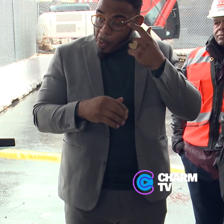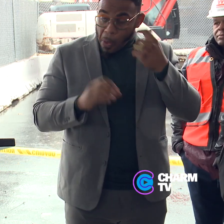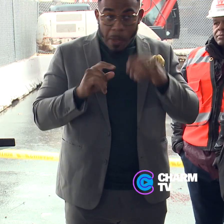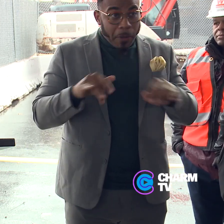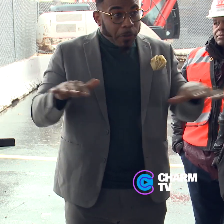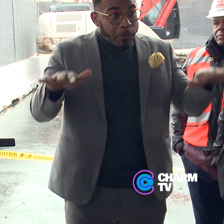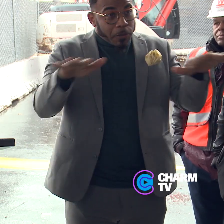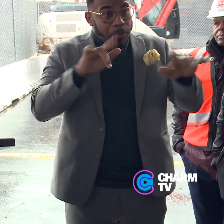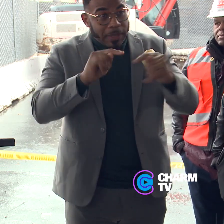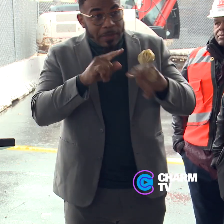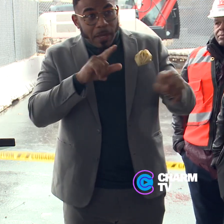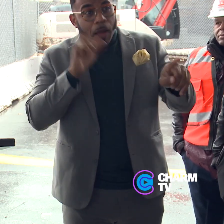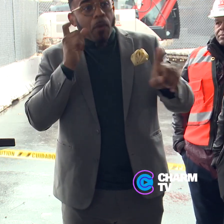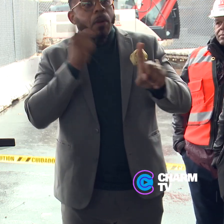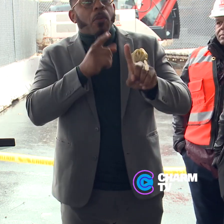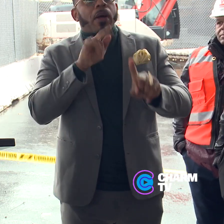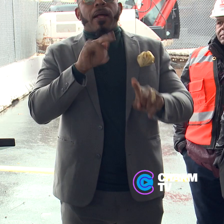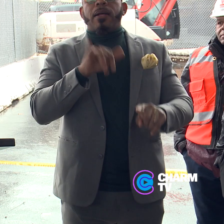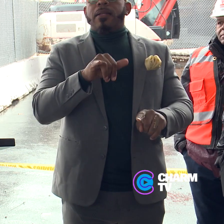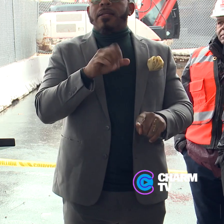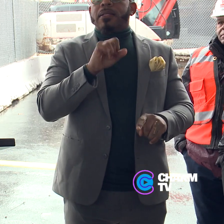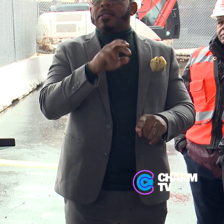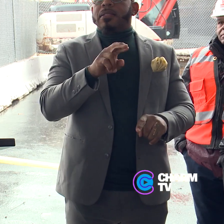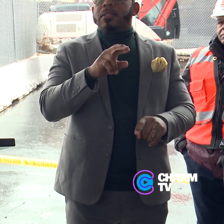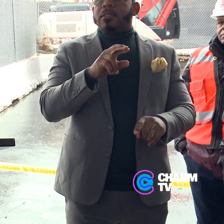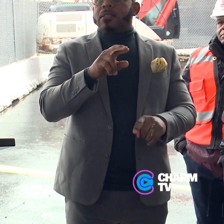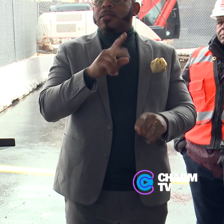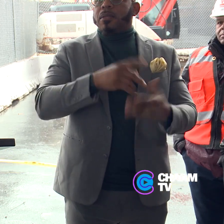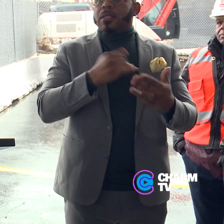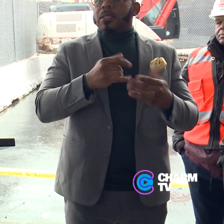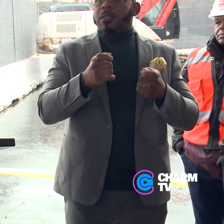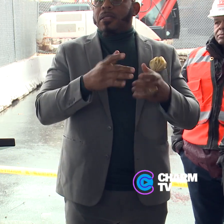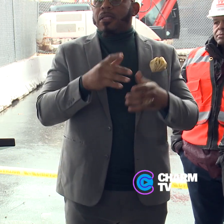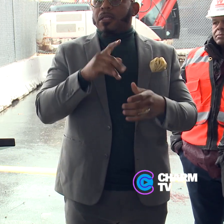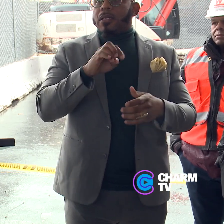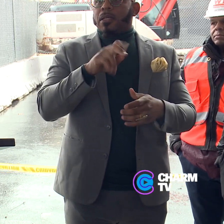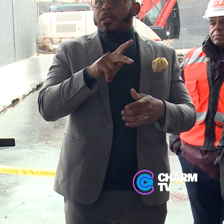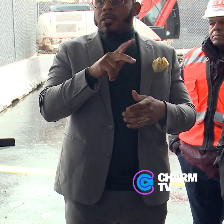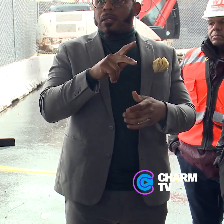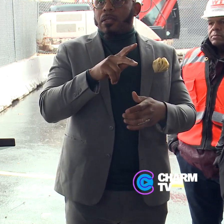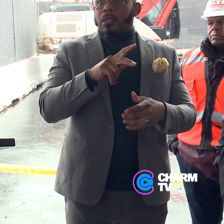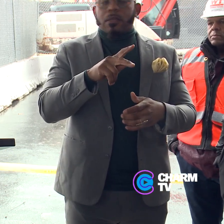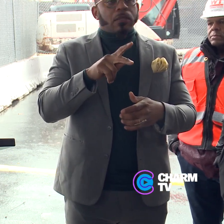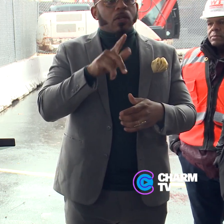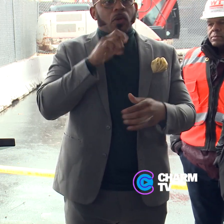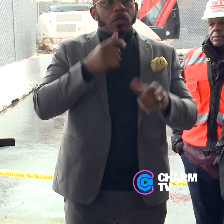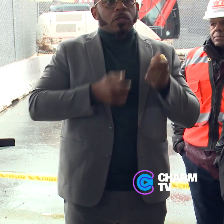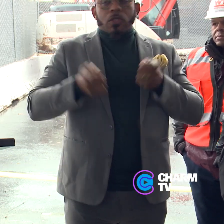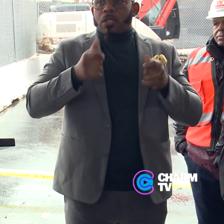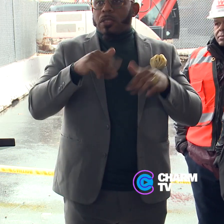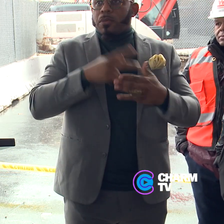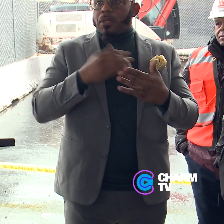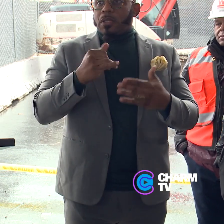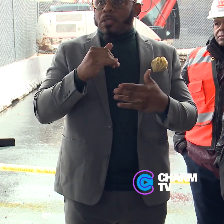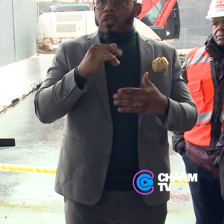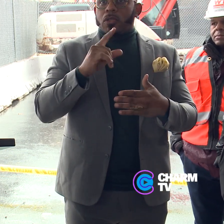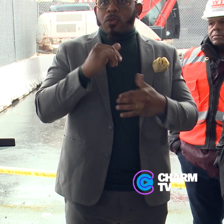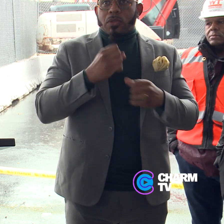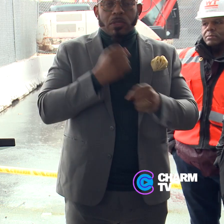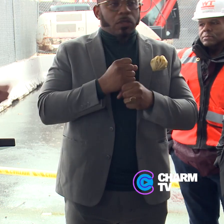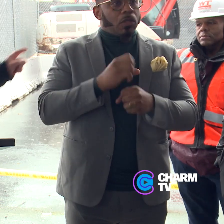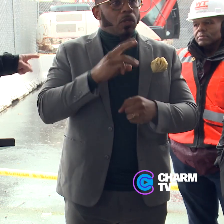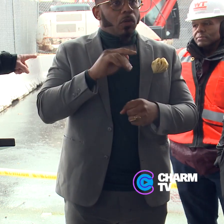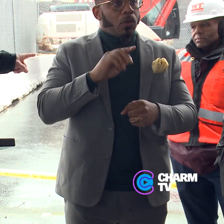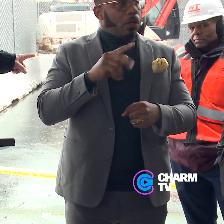throughout. But I do want to point out Senior Project Manager Kirk Hemphill, who's in charge of this project, 22-year Whiting